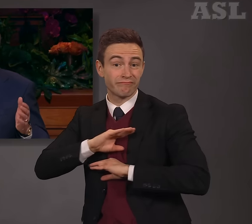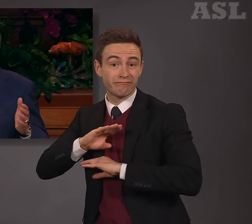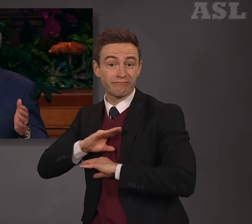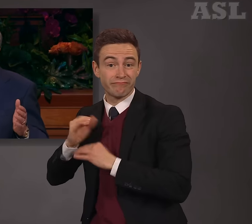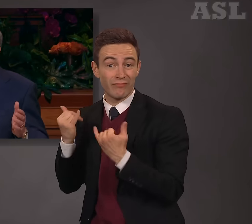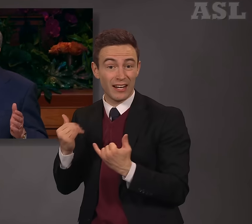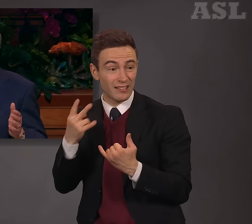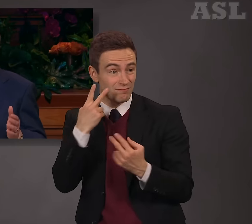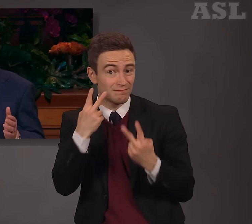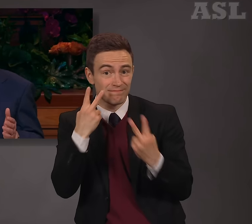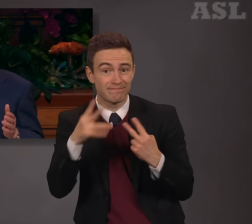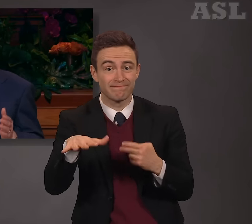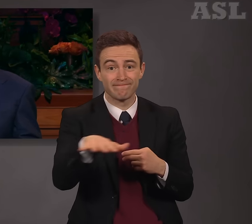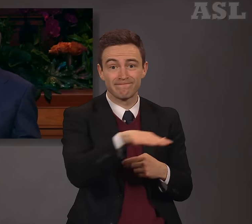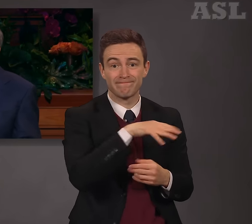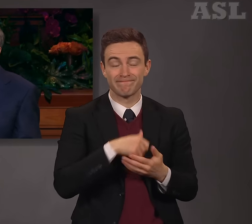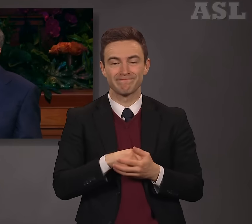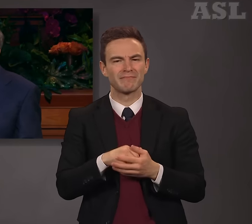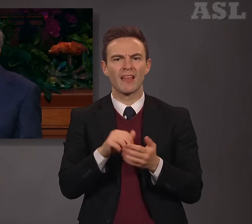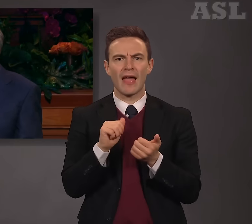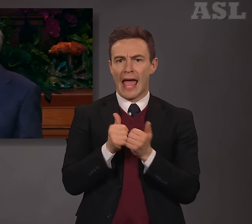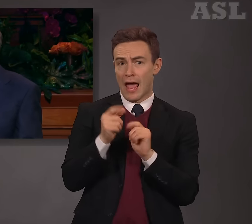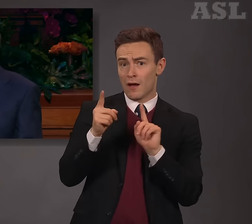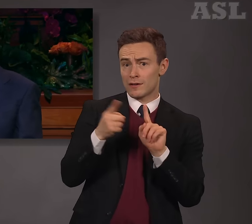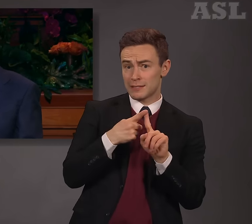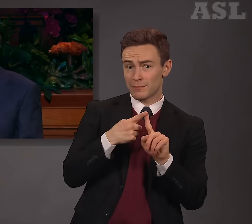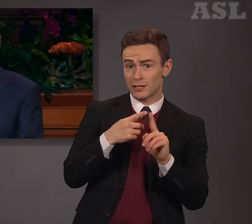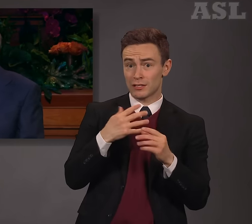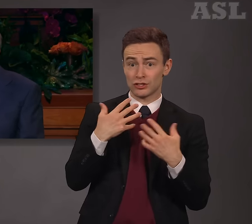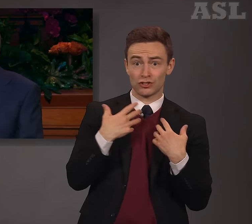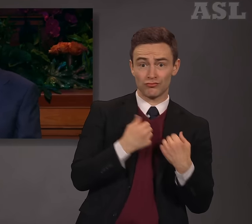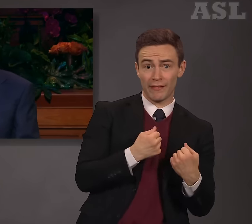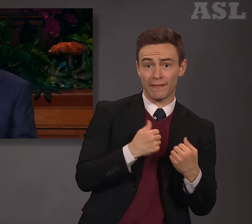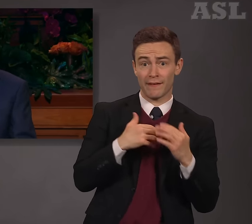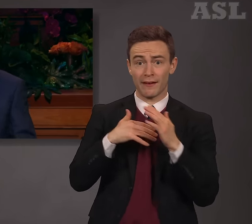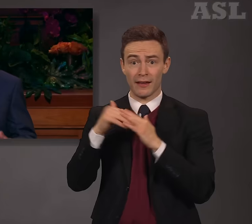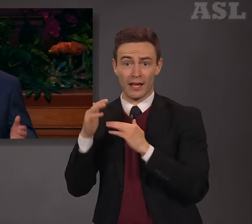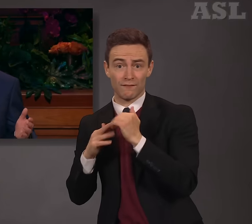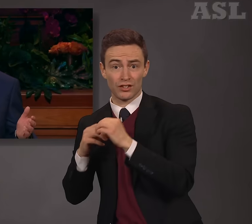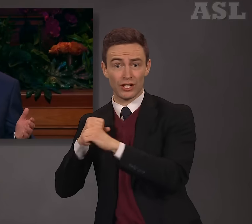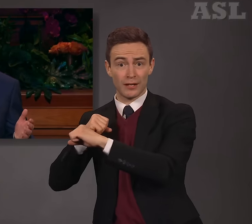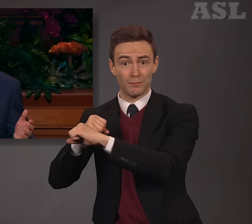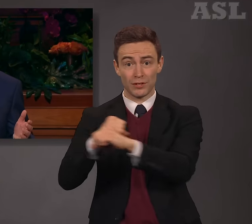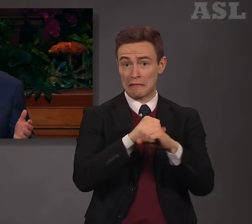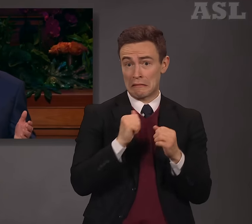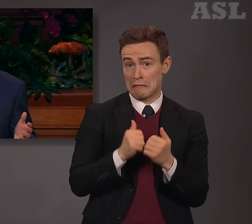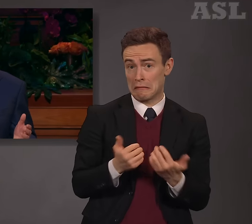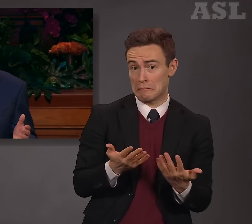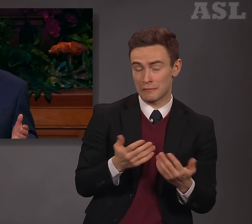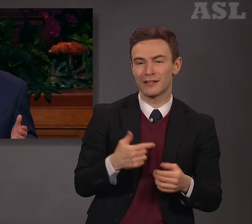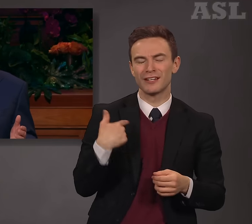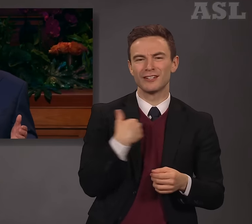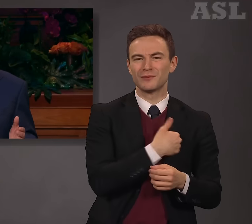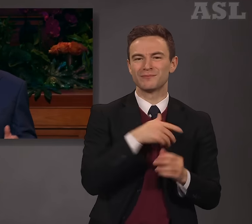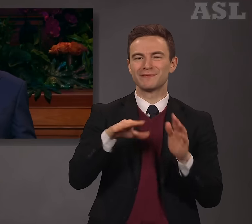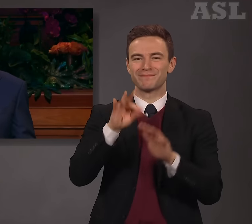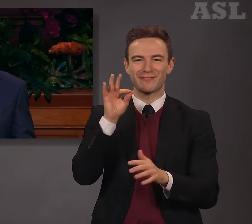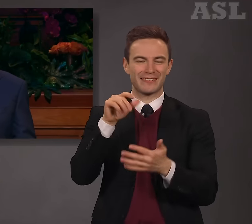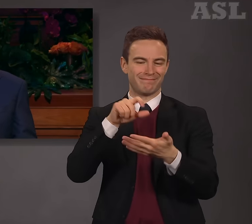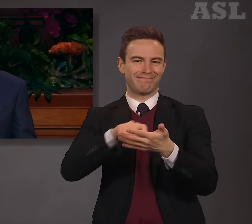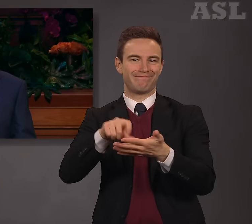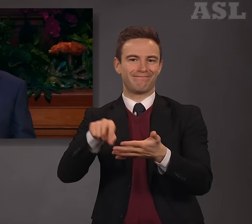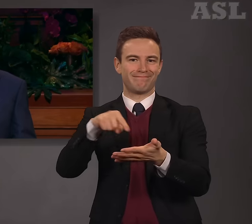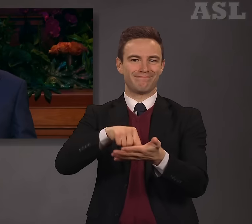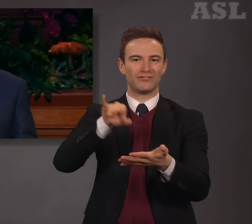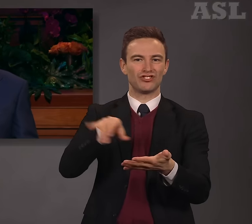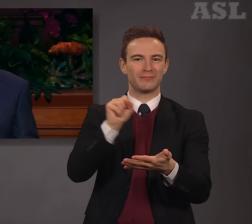How do these holy houses strengthen, comfort, and protect us? We find an answer in the pleadings of the prophet Joseph